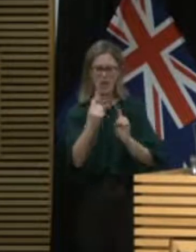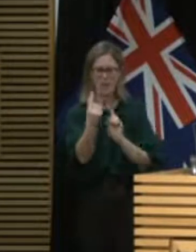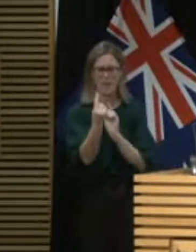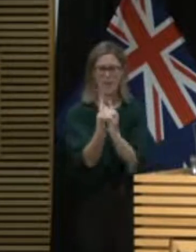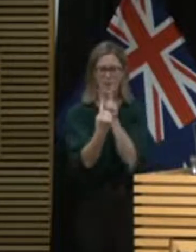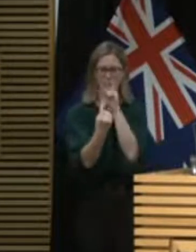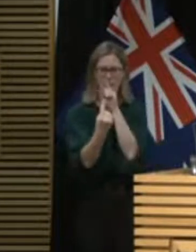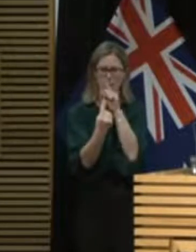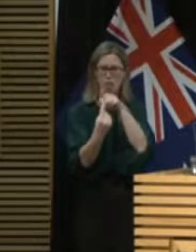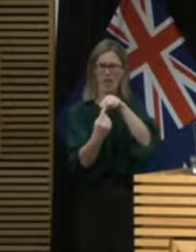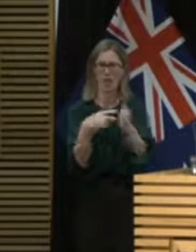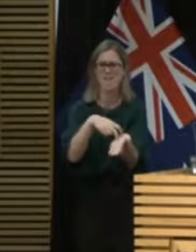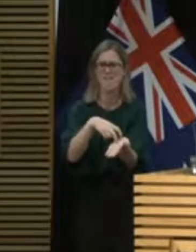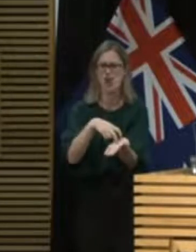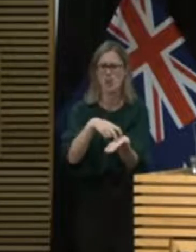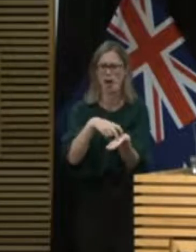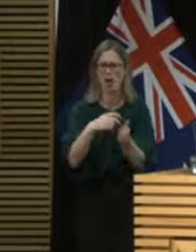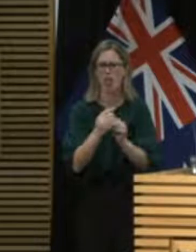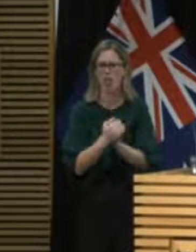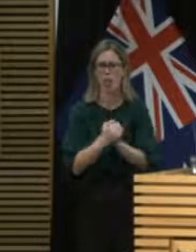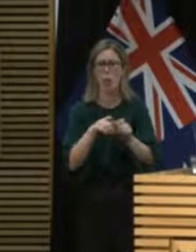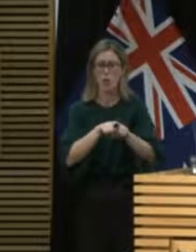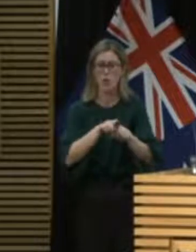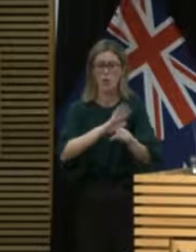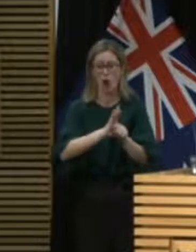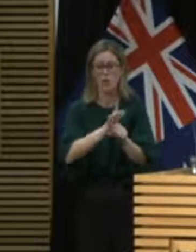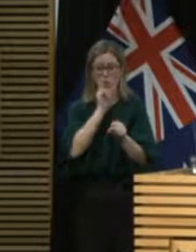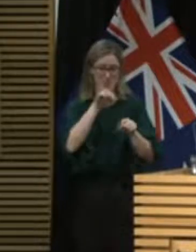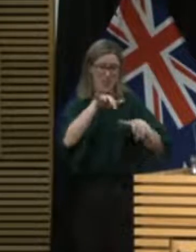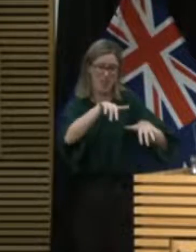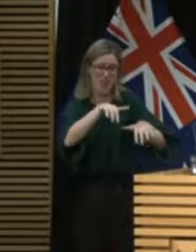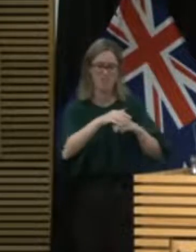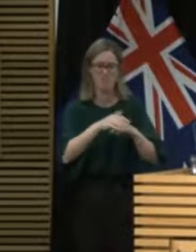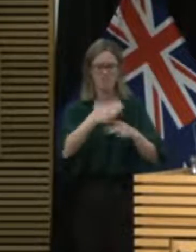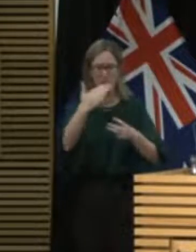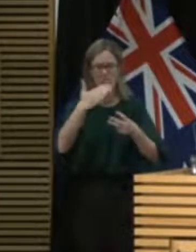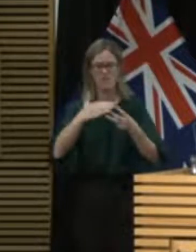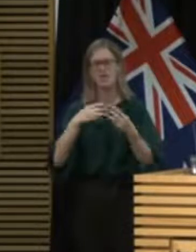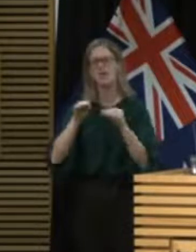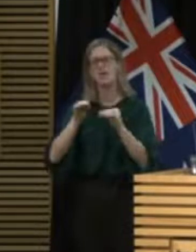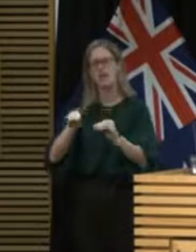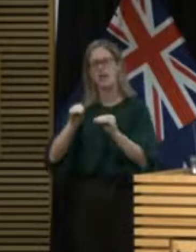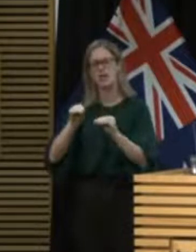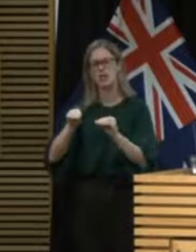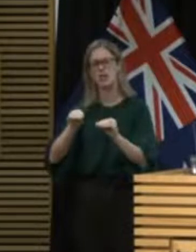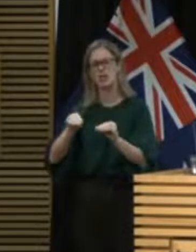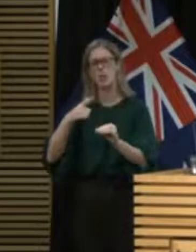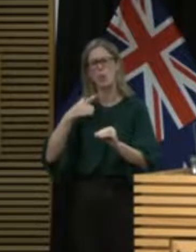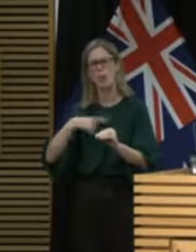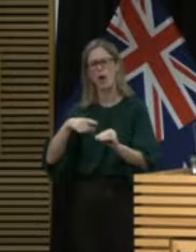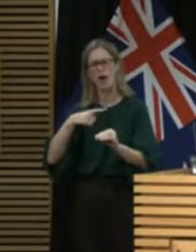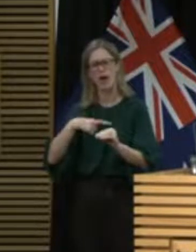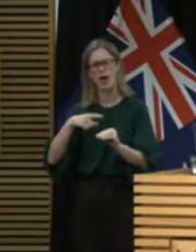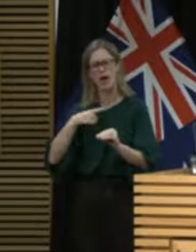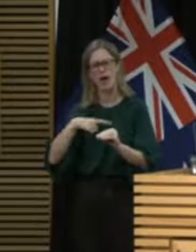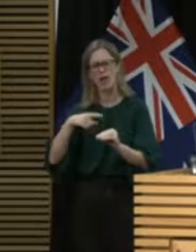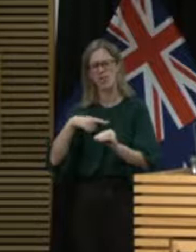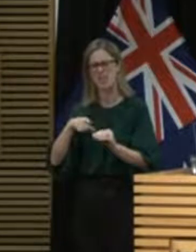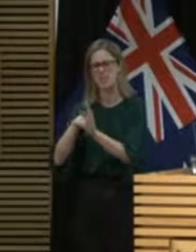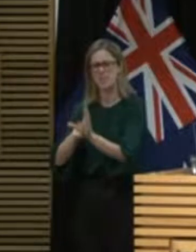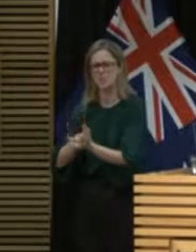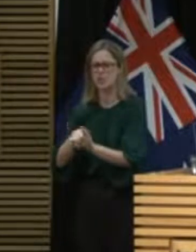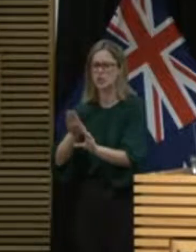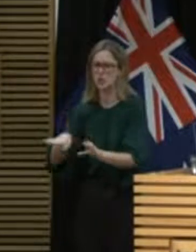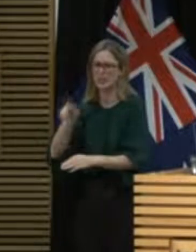with, and, of course, the fact they are more likely to interact with COVID. Then considered education because of the ability for individuals in education to be